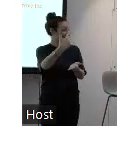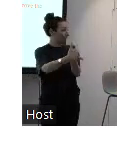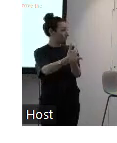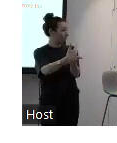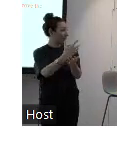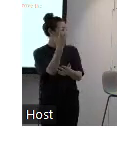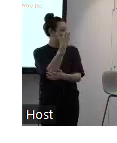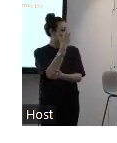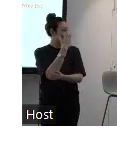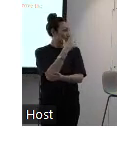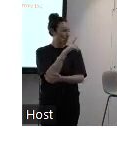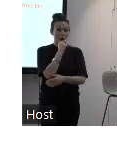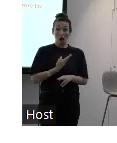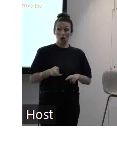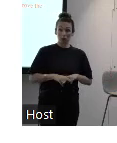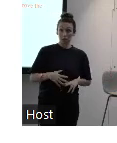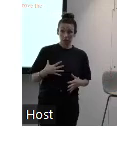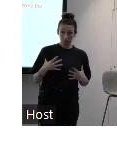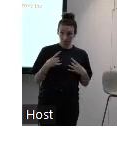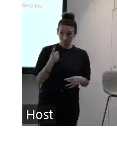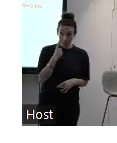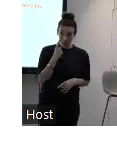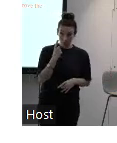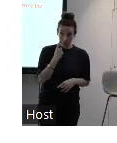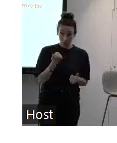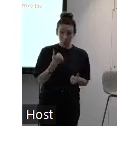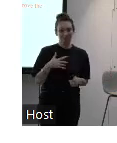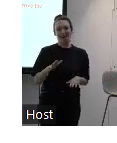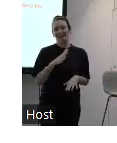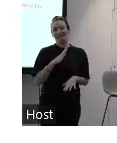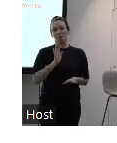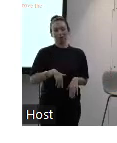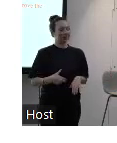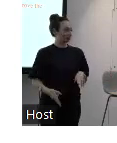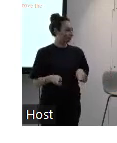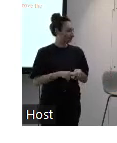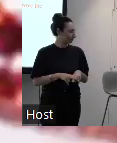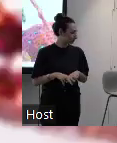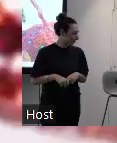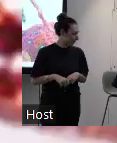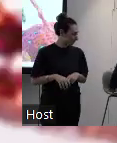Oh, yeah, I'm sorry. I can sit if that's easier. That's okay. I'll sit. That's fine. It's all good.